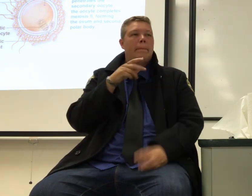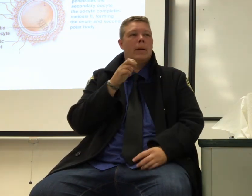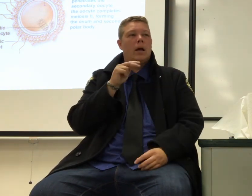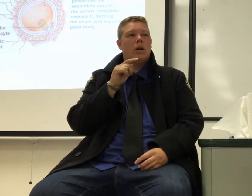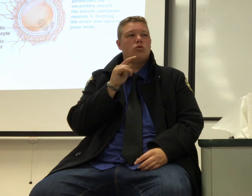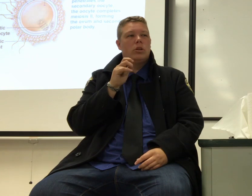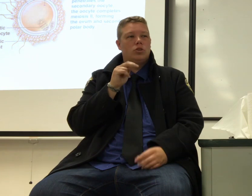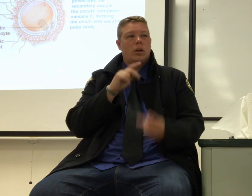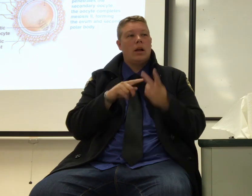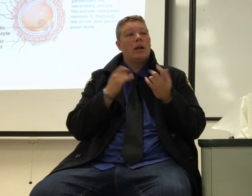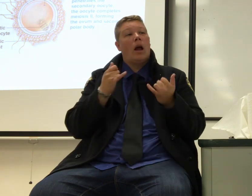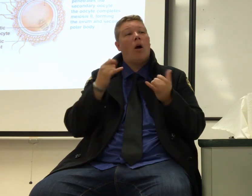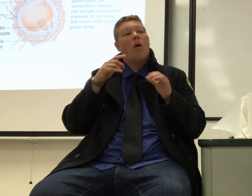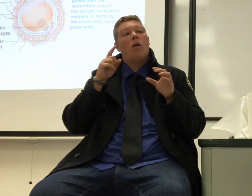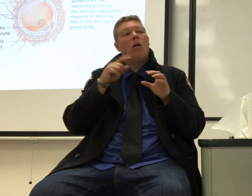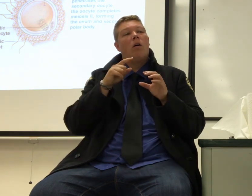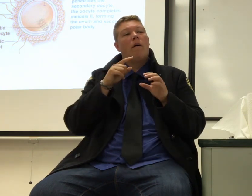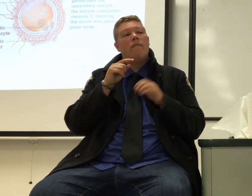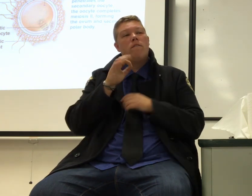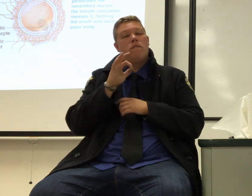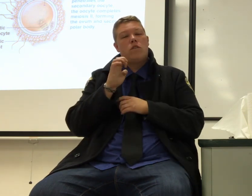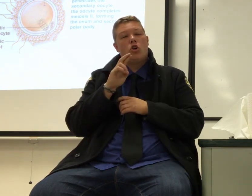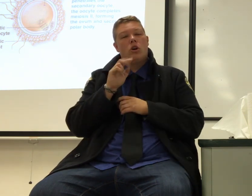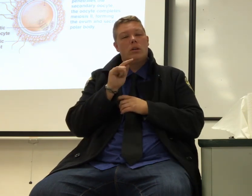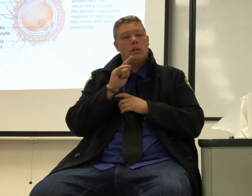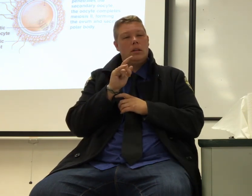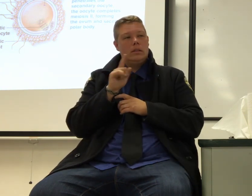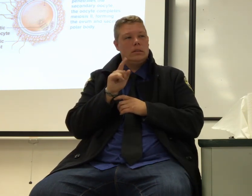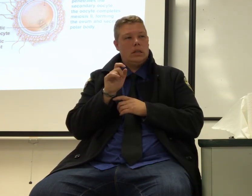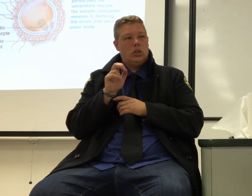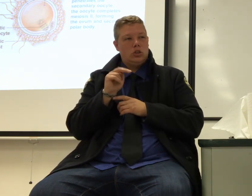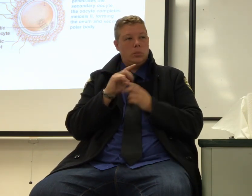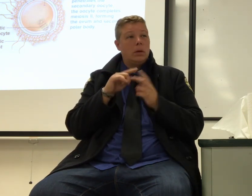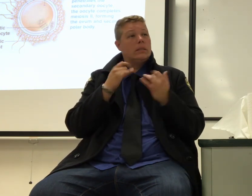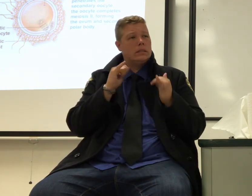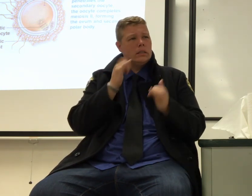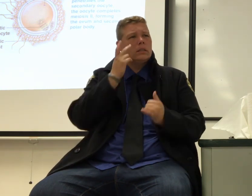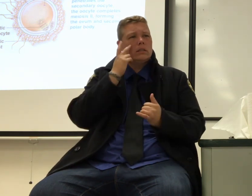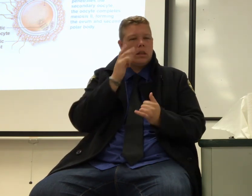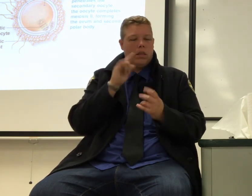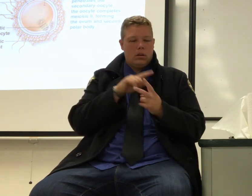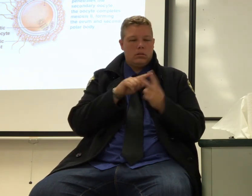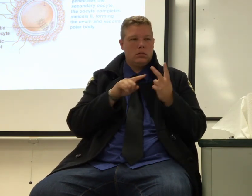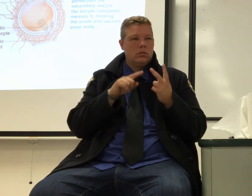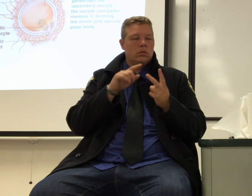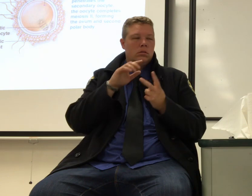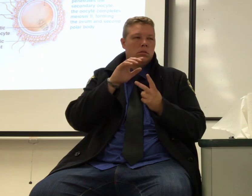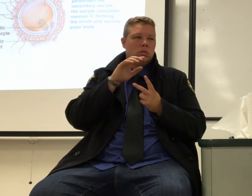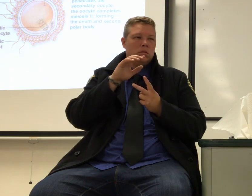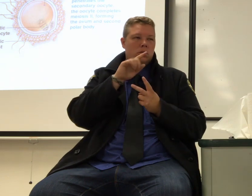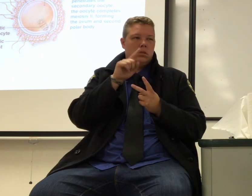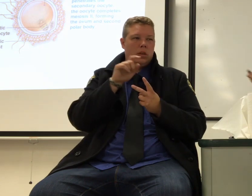corona radiata. I still see zona pellucida. But now you can finish meiosis too.